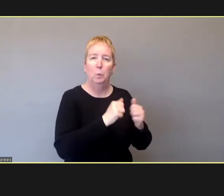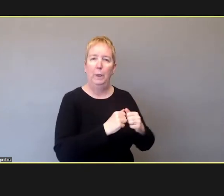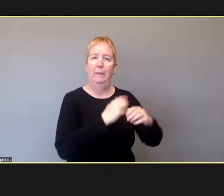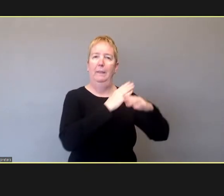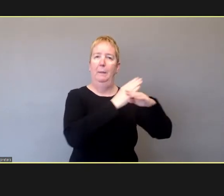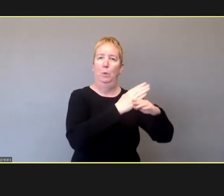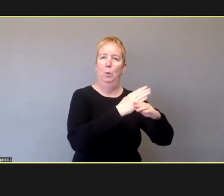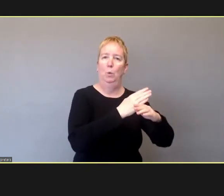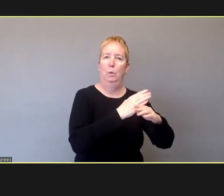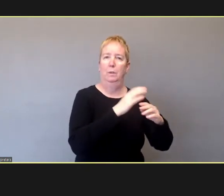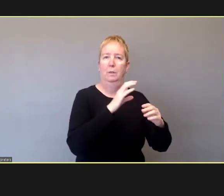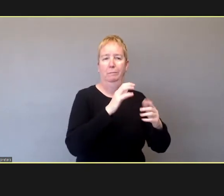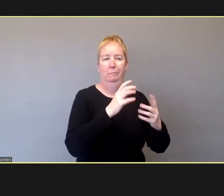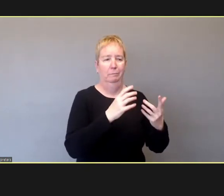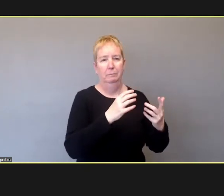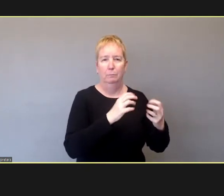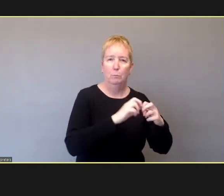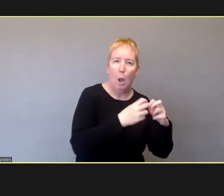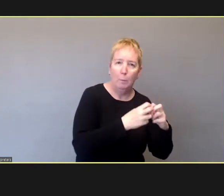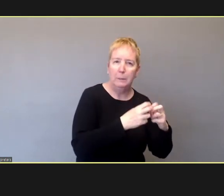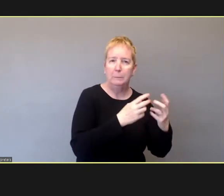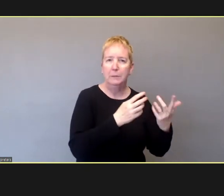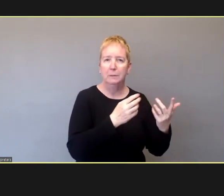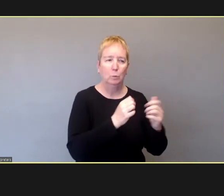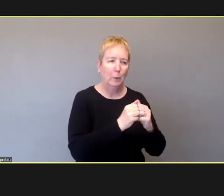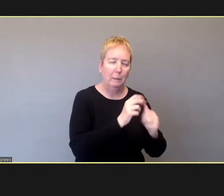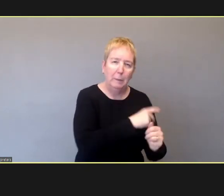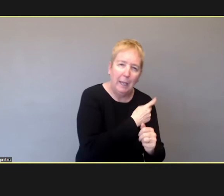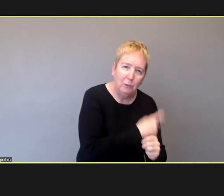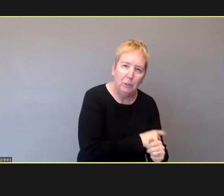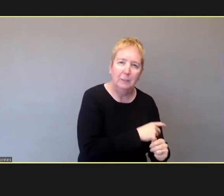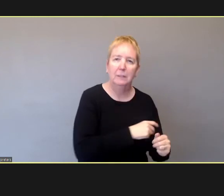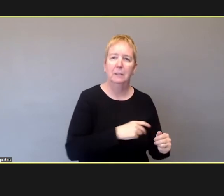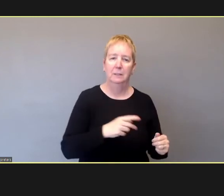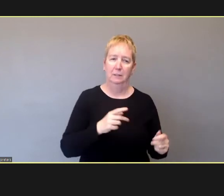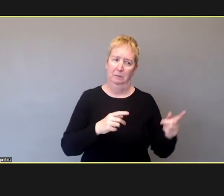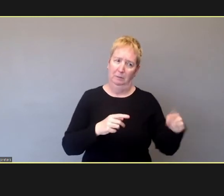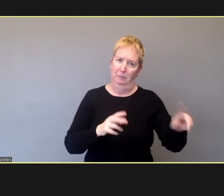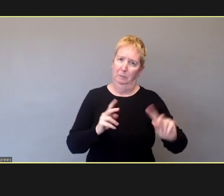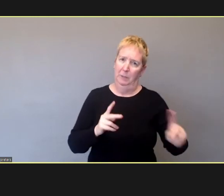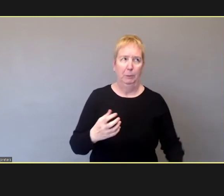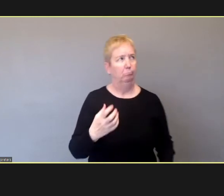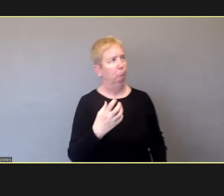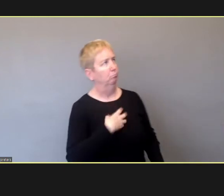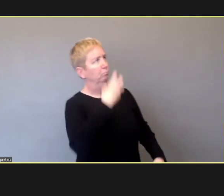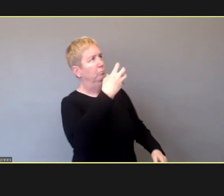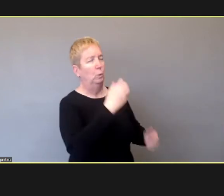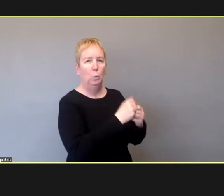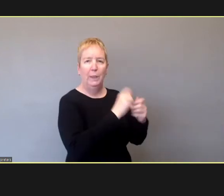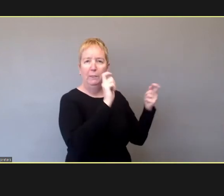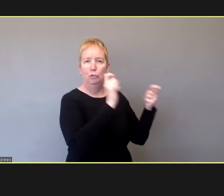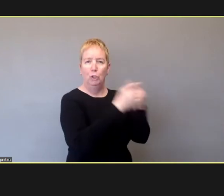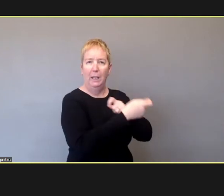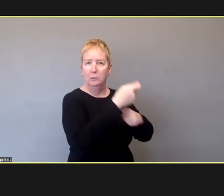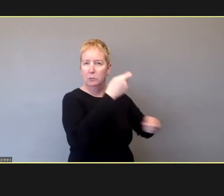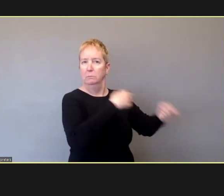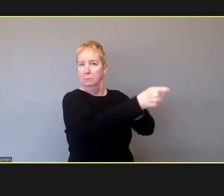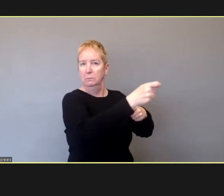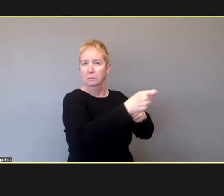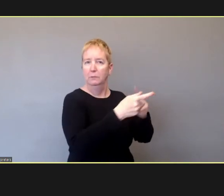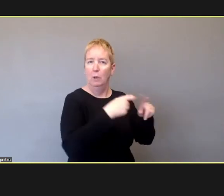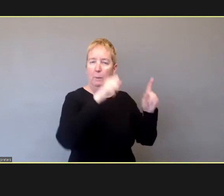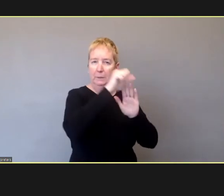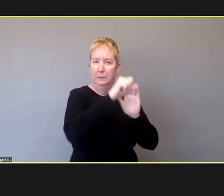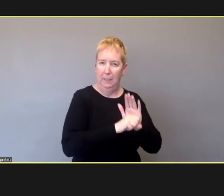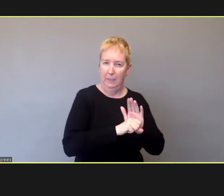about the changes or the direction the state was going with the mask mandate? I guess my point is that I think